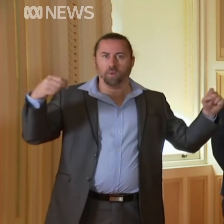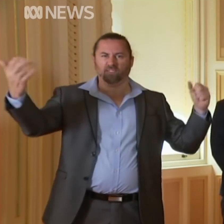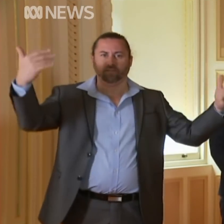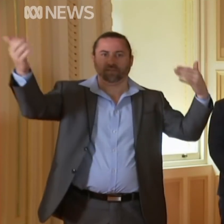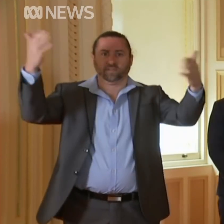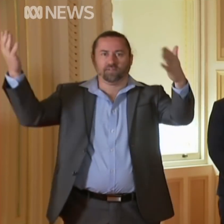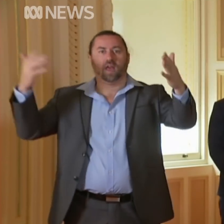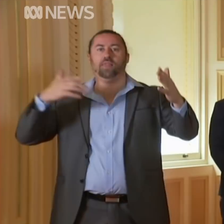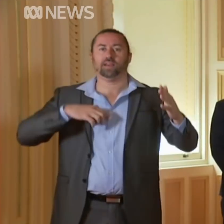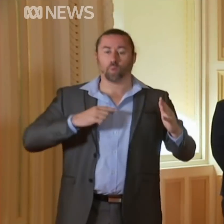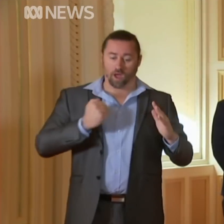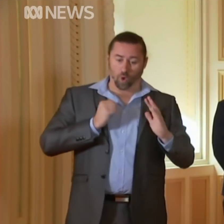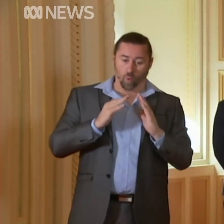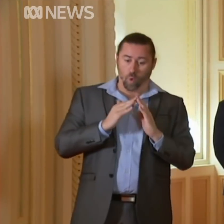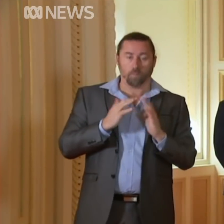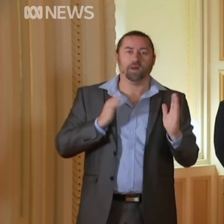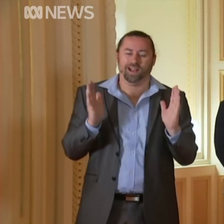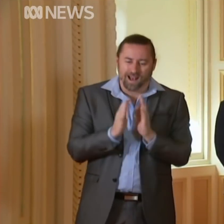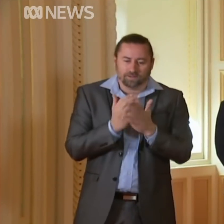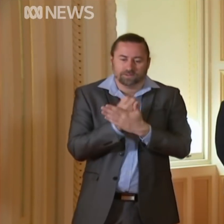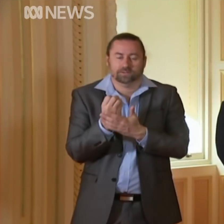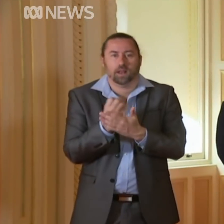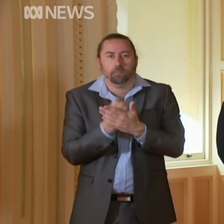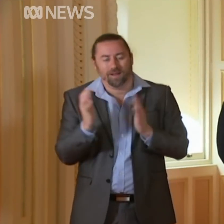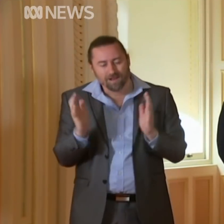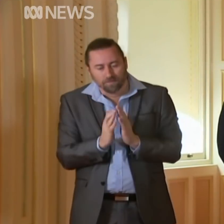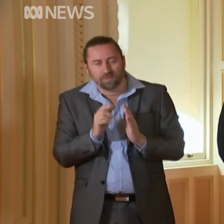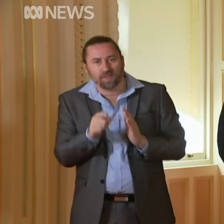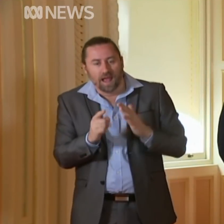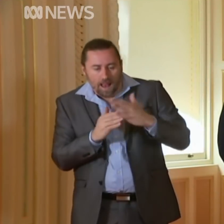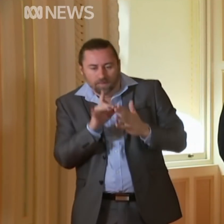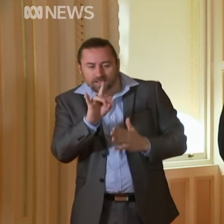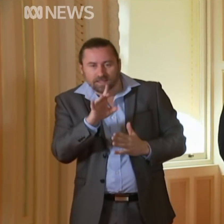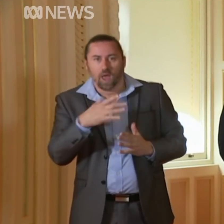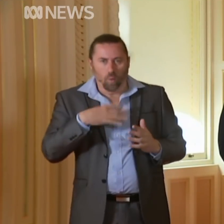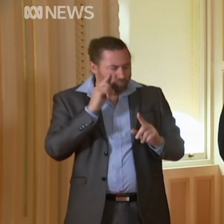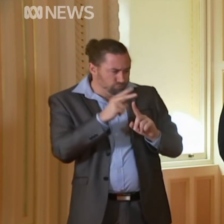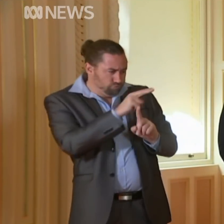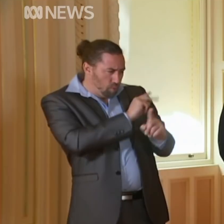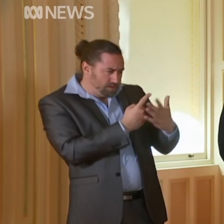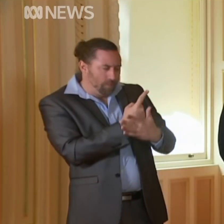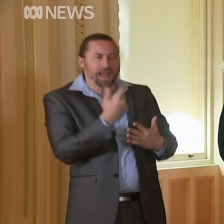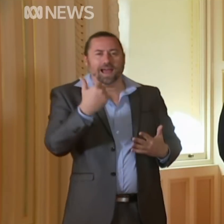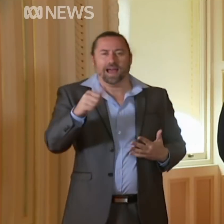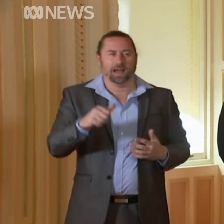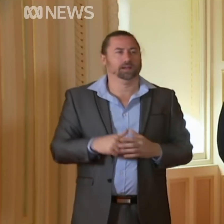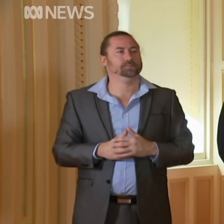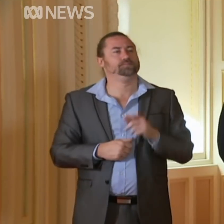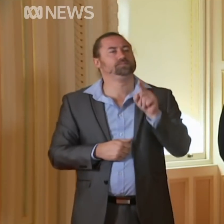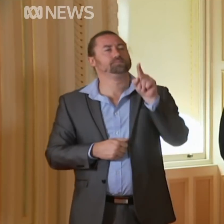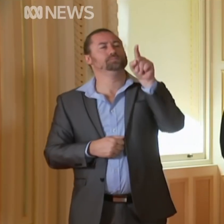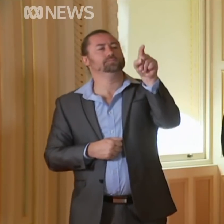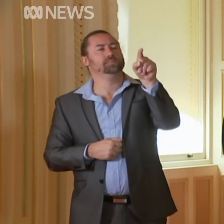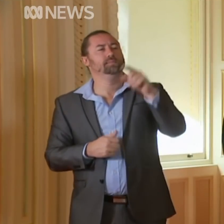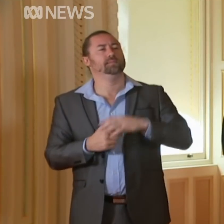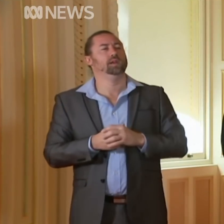in homes. So we've looked at the evidence and we're acting on the evidence in the best interests of people. Is the government looking at it doesn't sound like we're